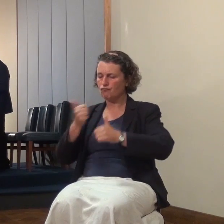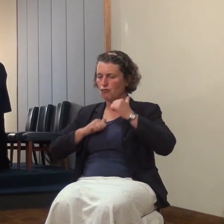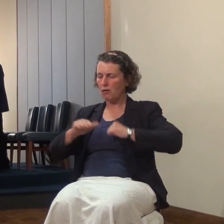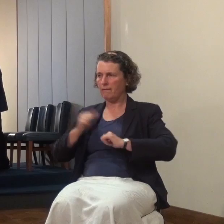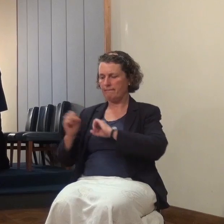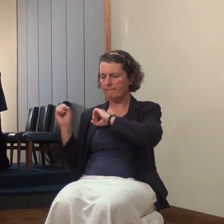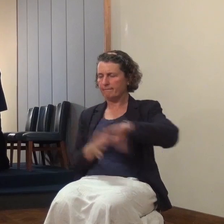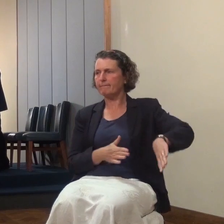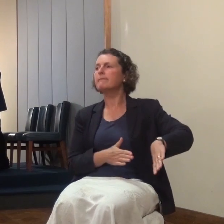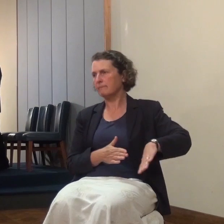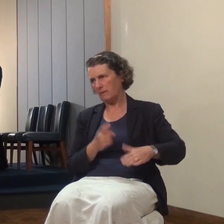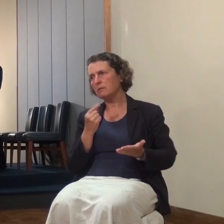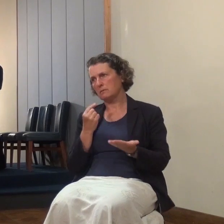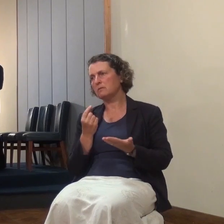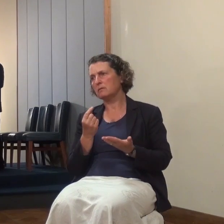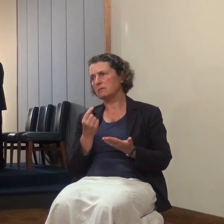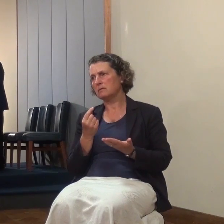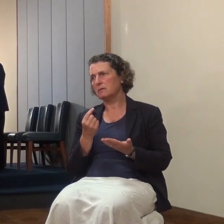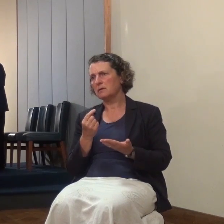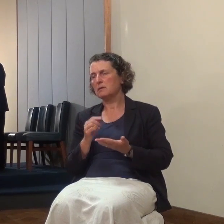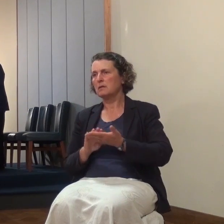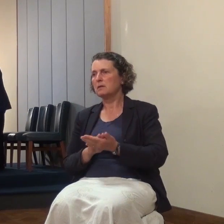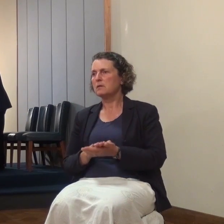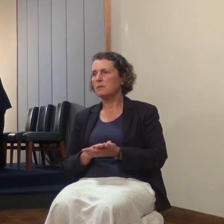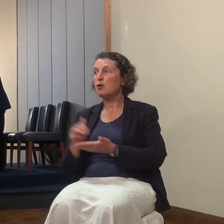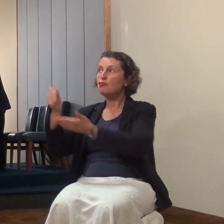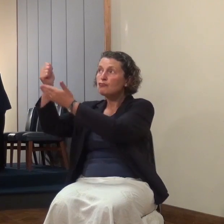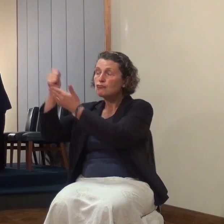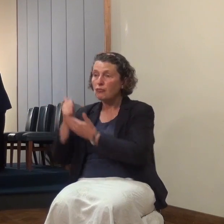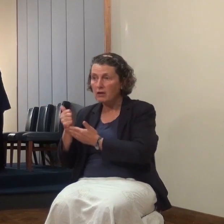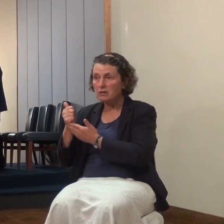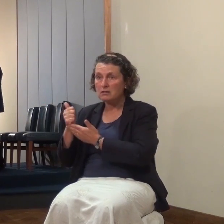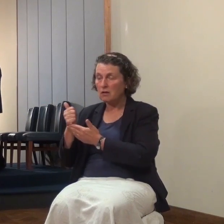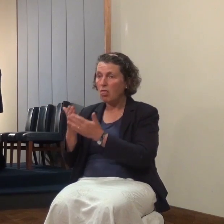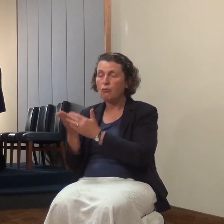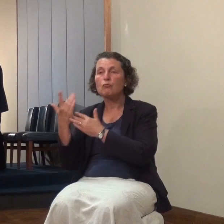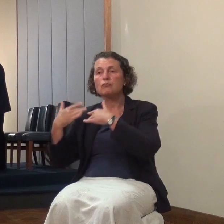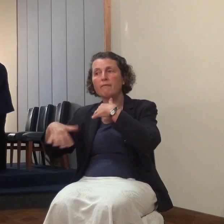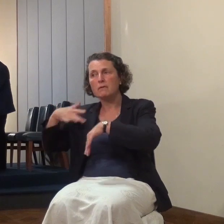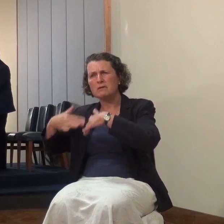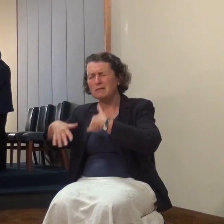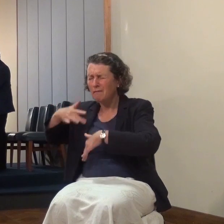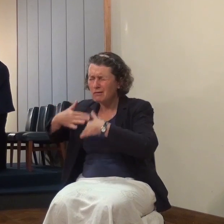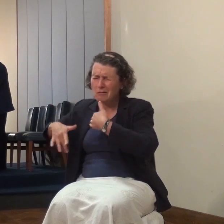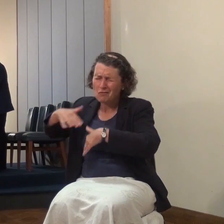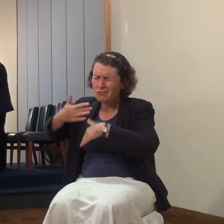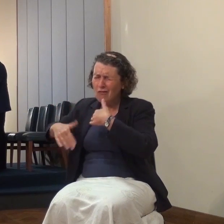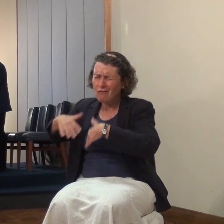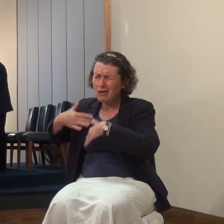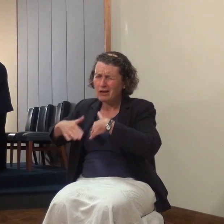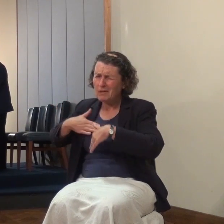our afflictions also means the death knell for sin. Grace in the midst of suffering helps to